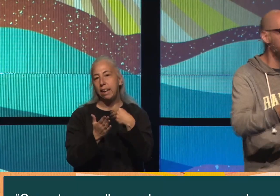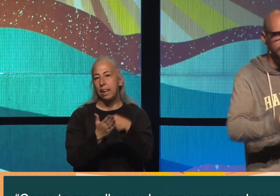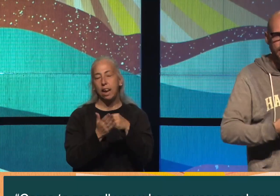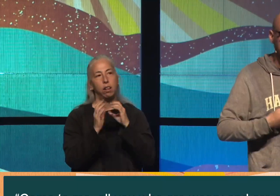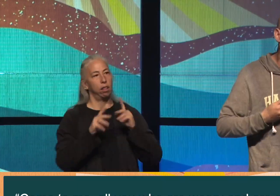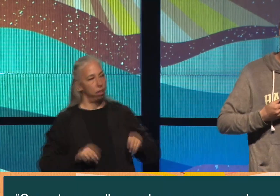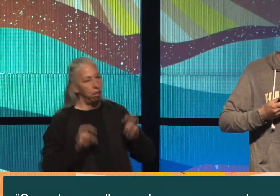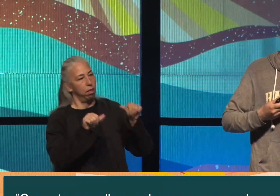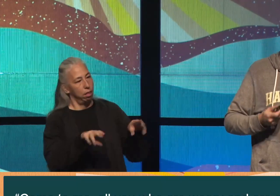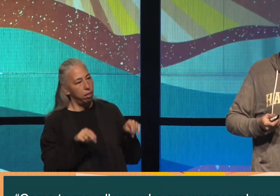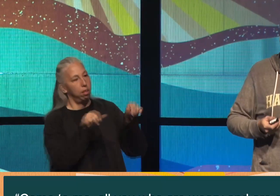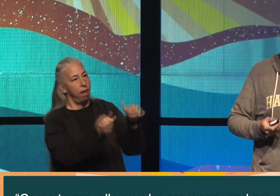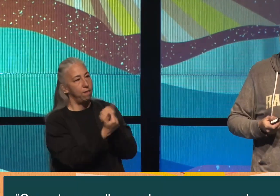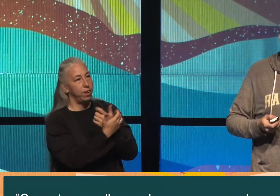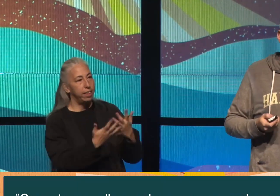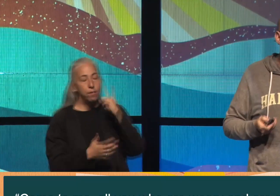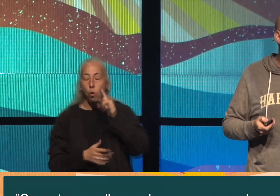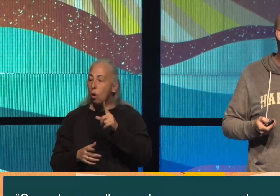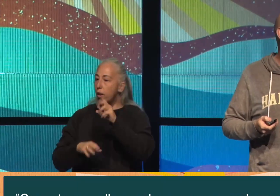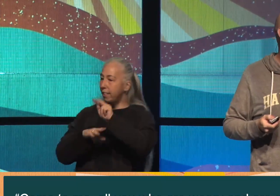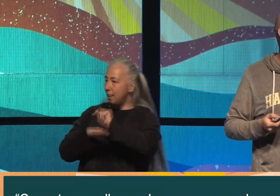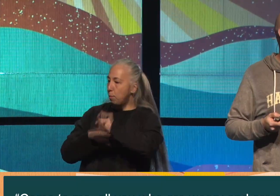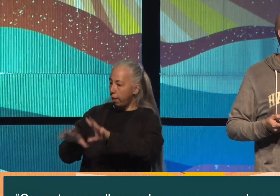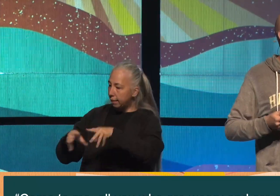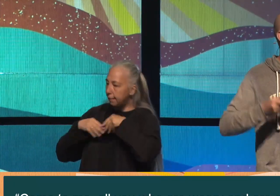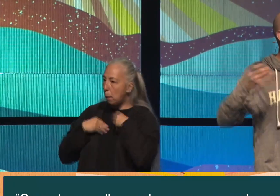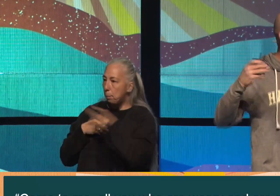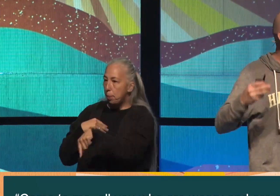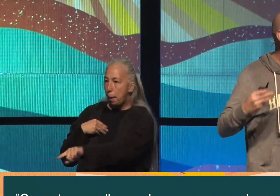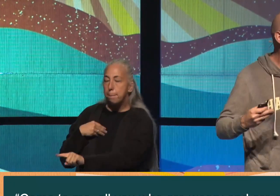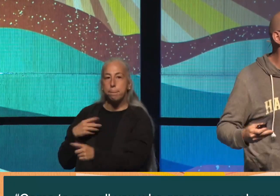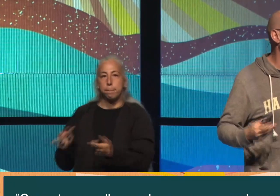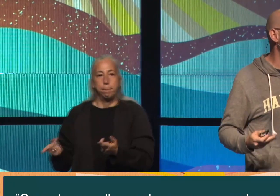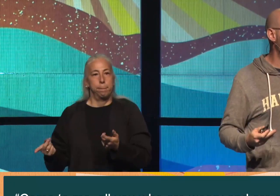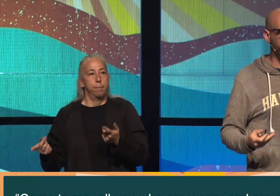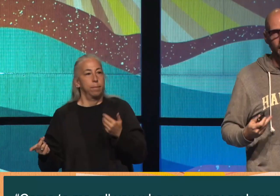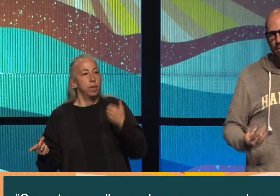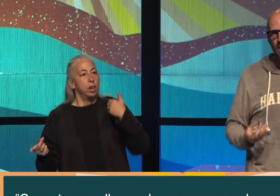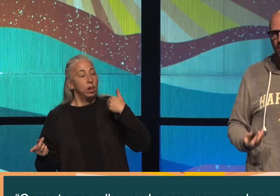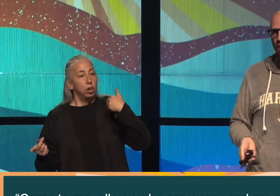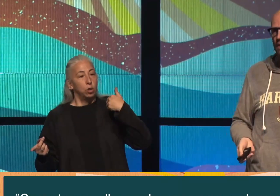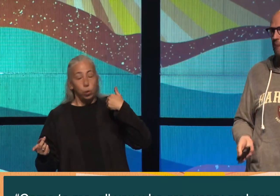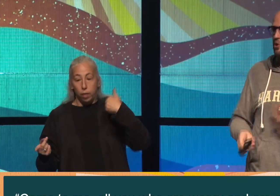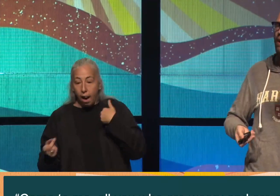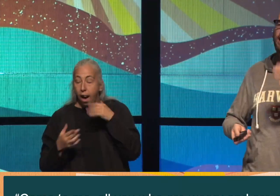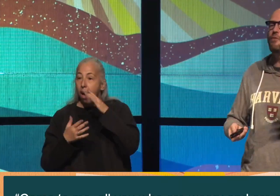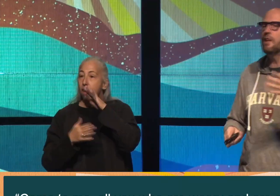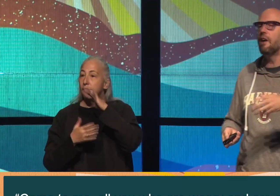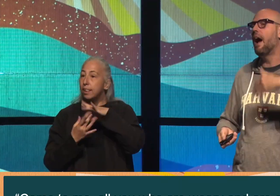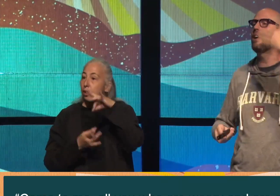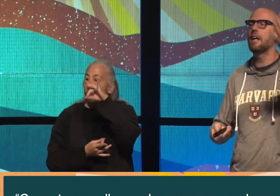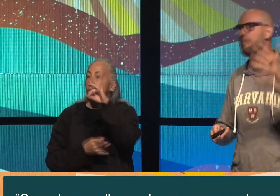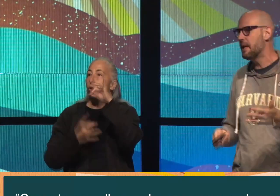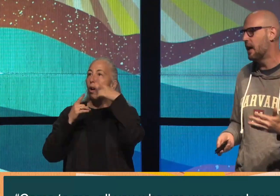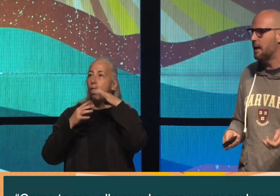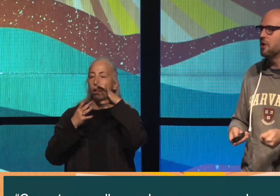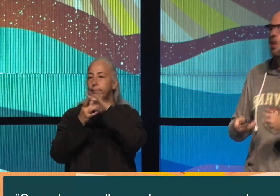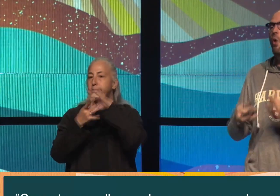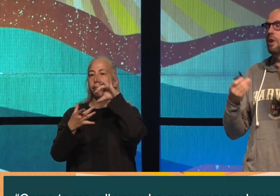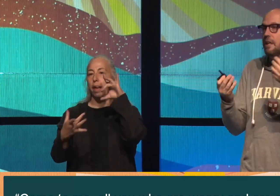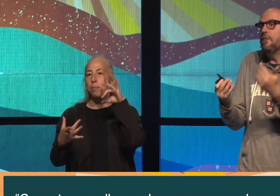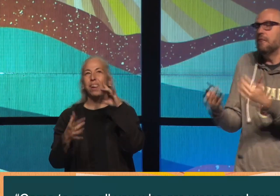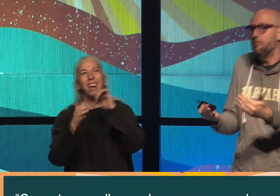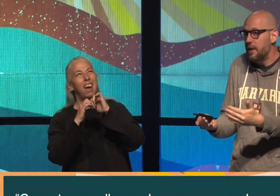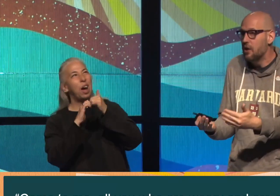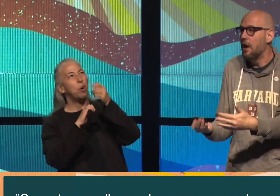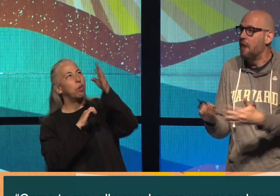to so that they could be accepted in the temple practices. And so they lived in a space of spiritual emptiness oftentimes, trying to figure out how can I make God happy,